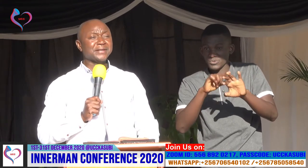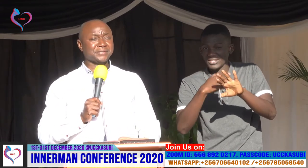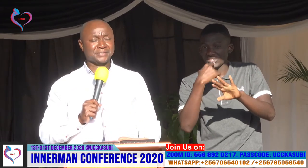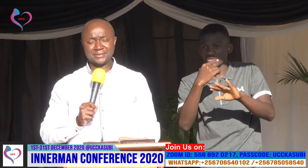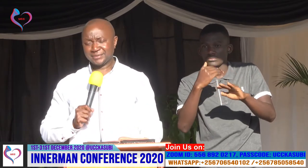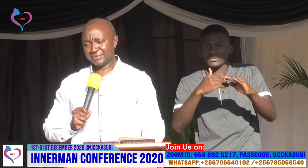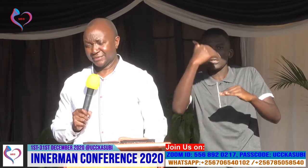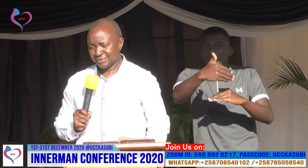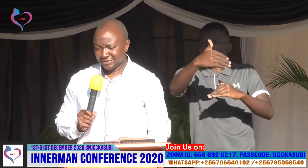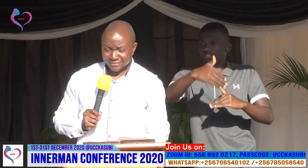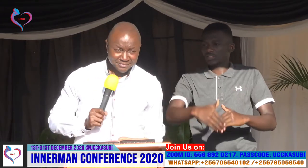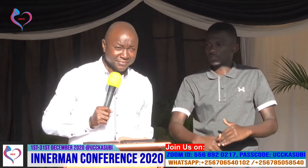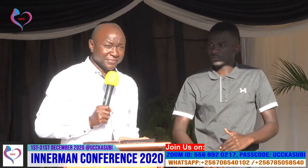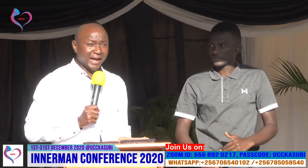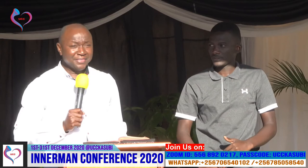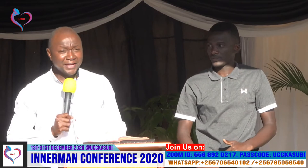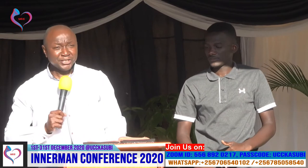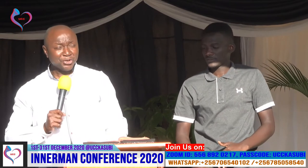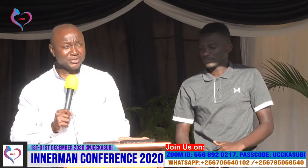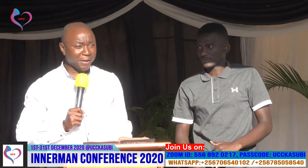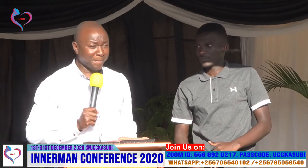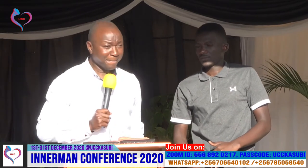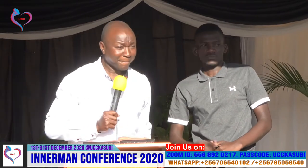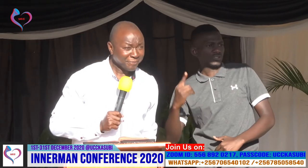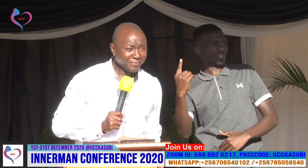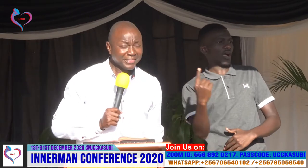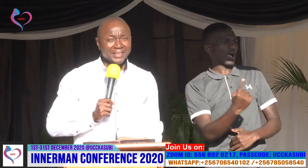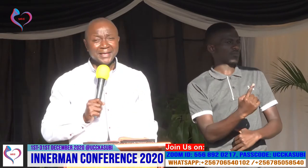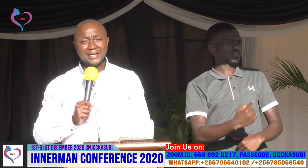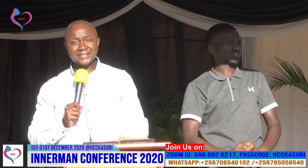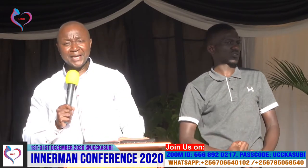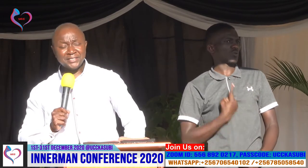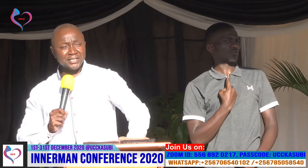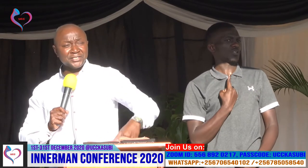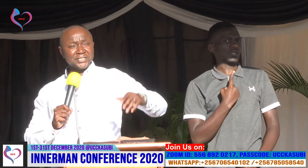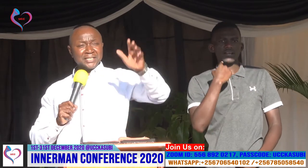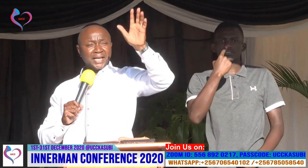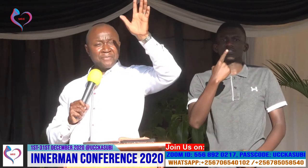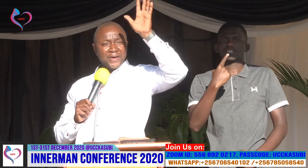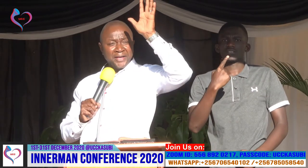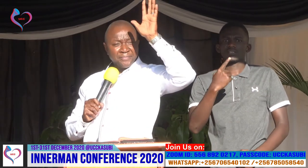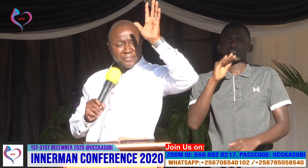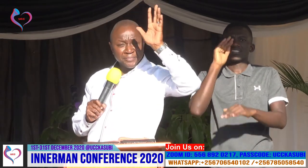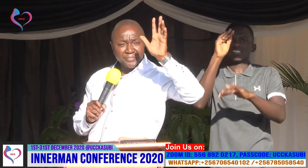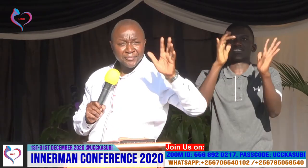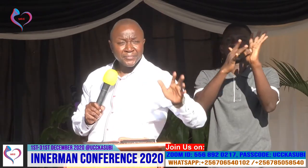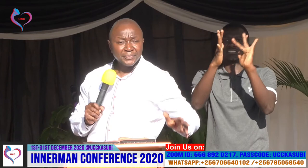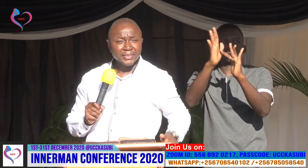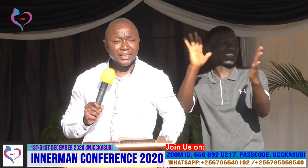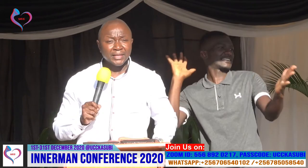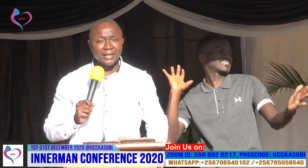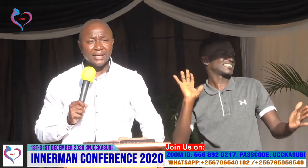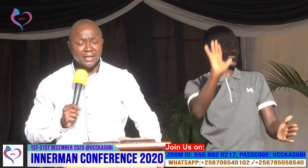him next. Nga bamugamba next addako. And then he shows up. Najja nalabisibwa. He says, yes, Jesus, high five. Nagamba